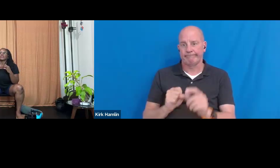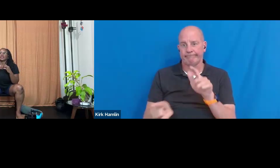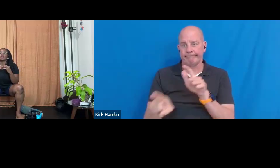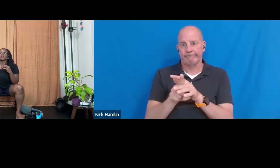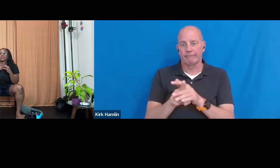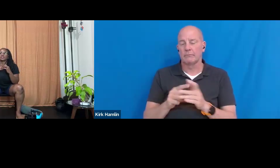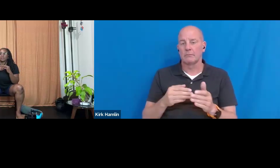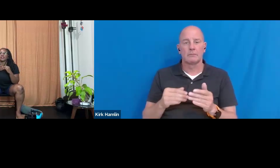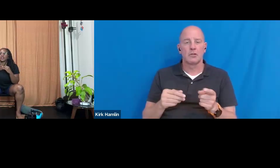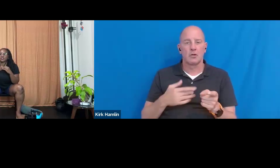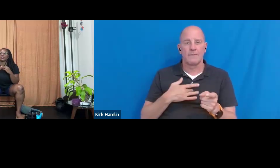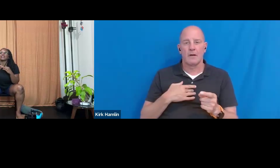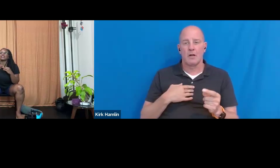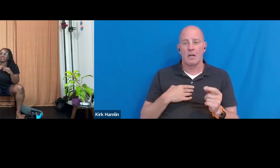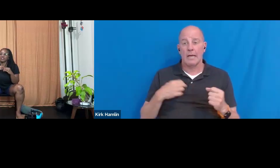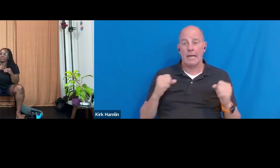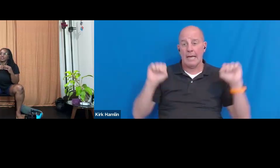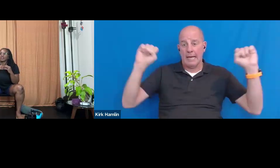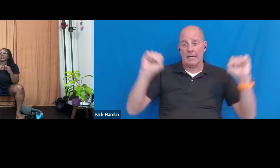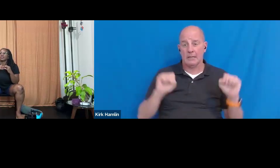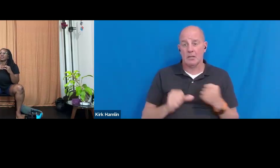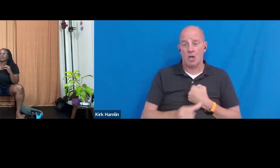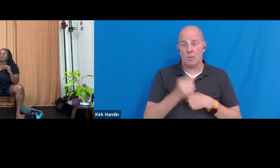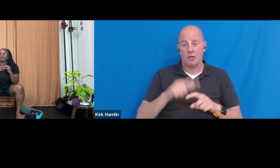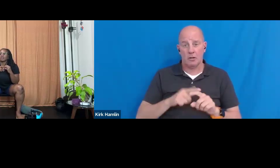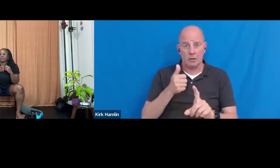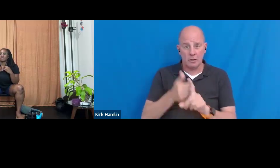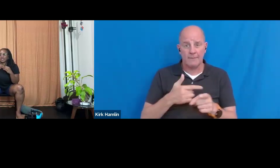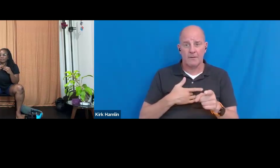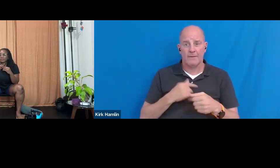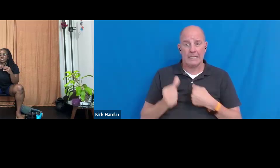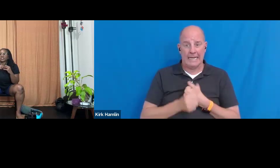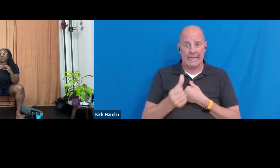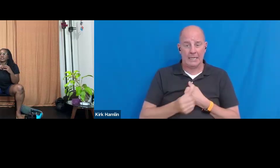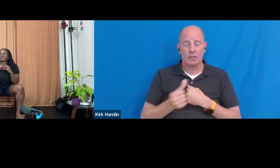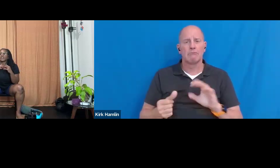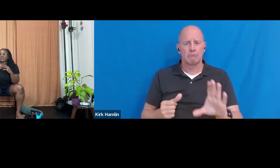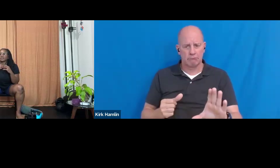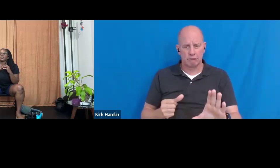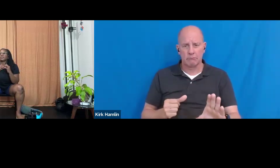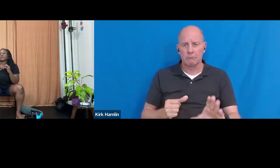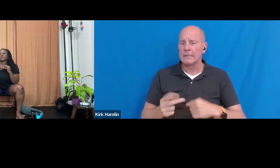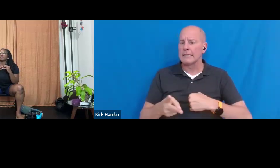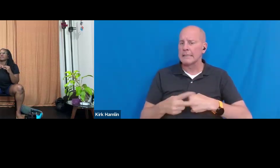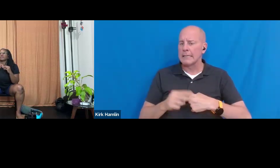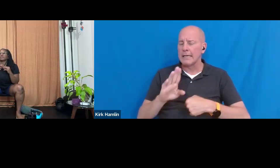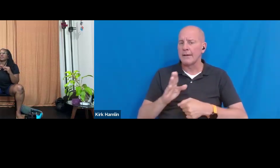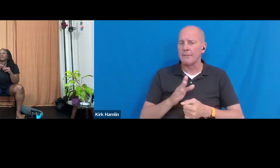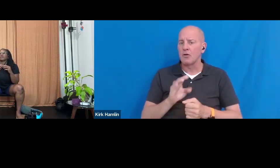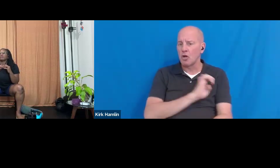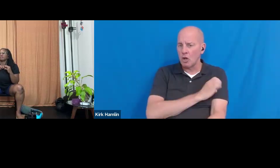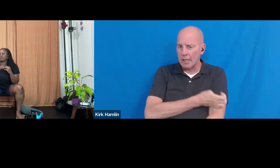exercise feels like a threat to your body and you're in danger, the budgeting your energy is going to be